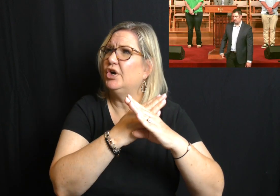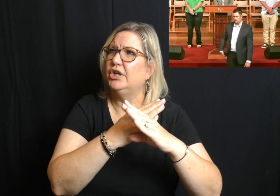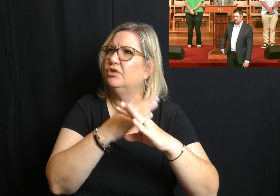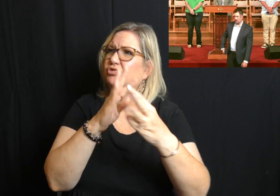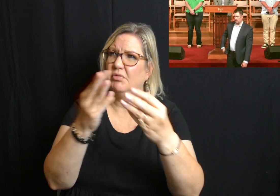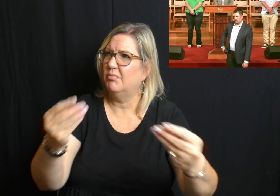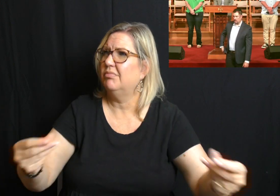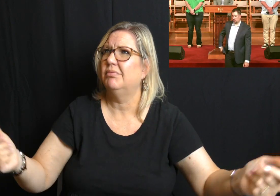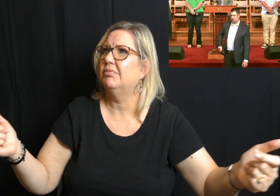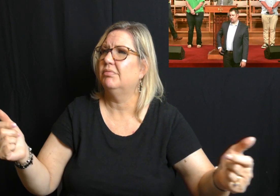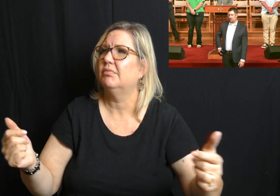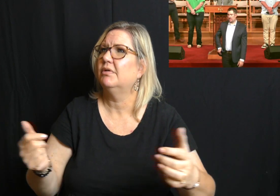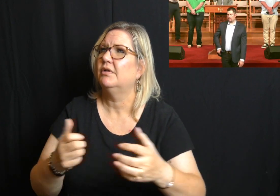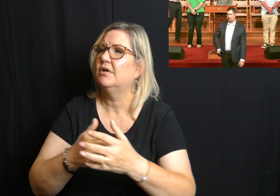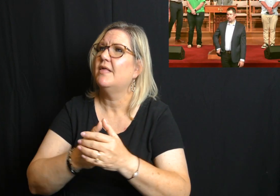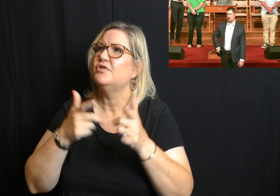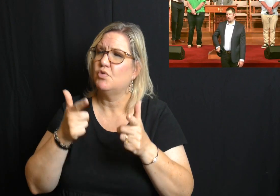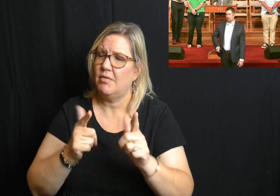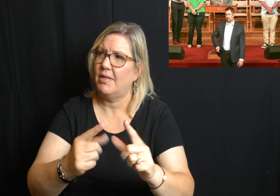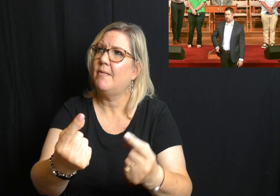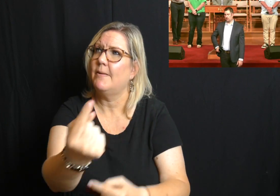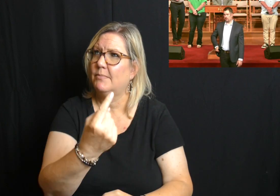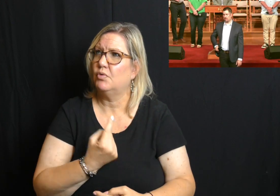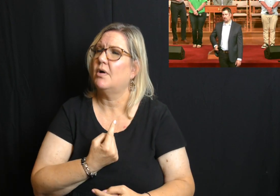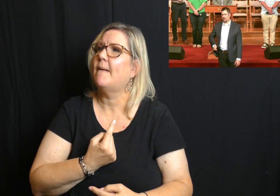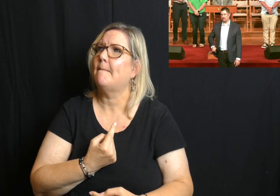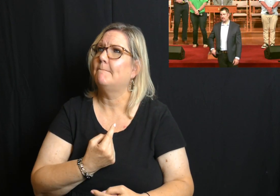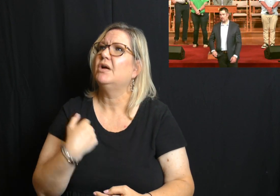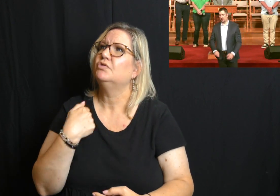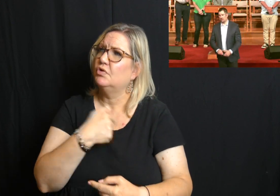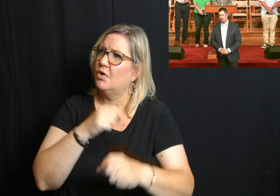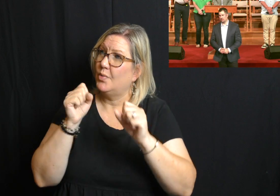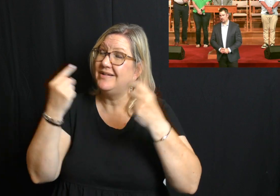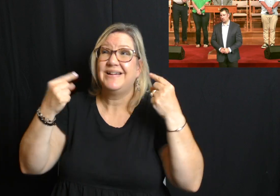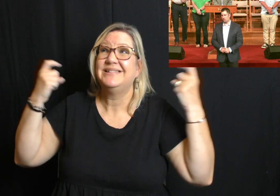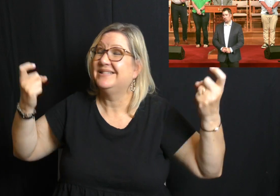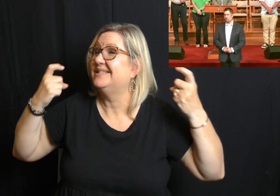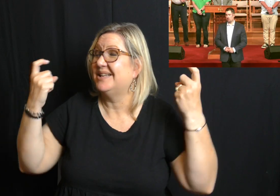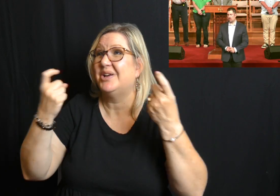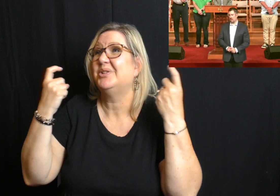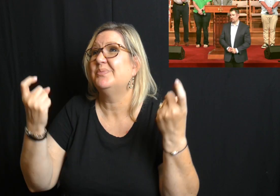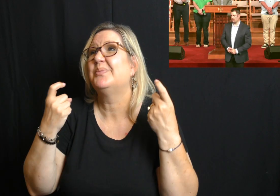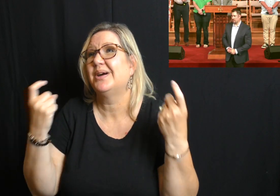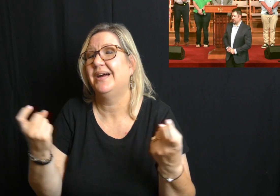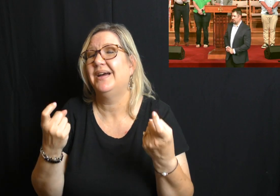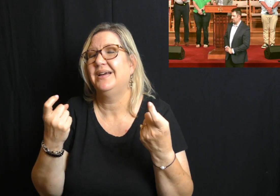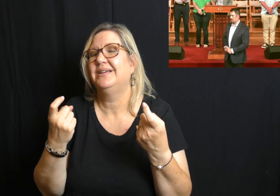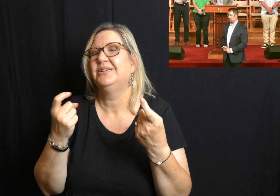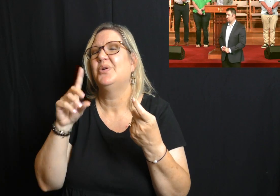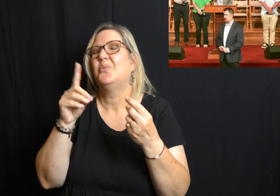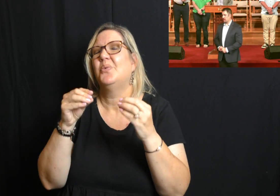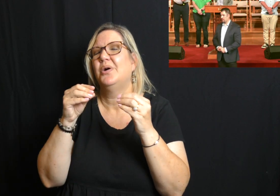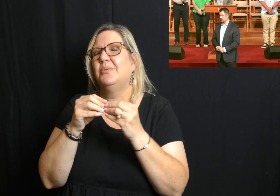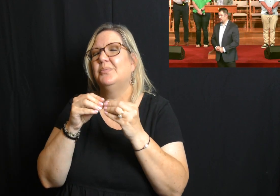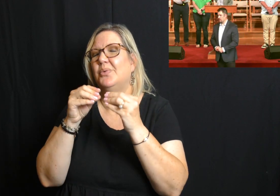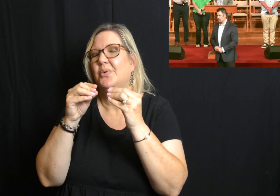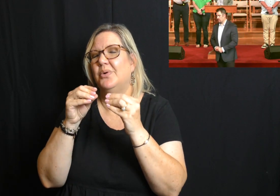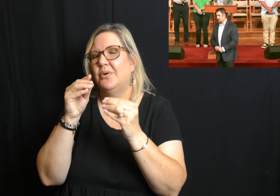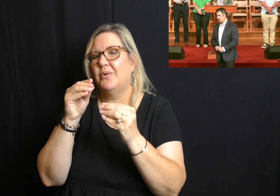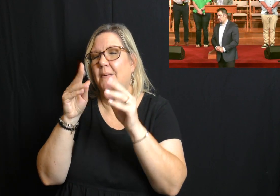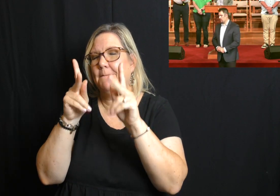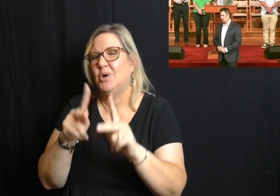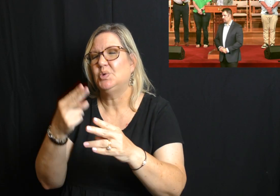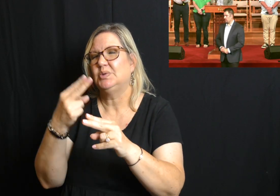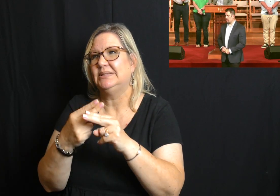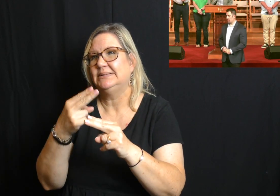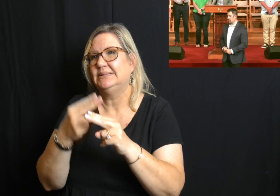from coming. And Lord, that you allow them to come so that we can celebrate one more name written in the Lamb's Book of Life.